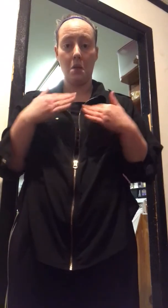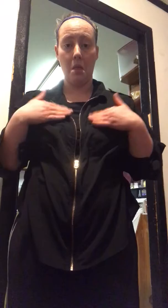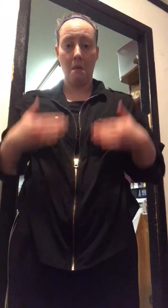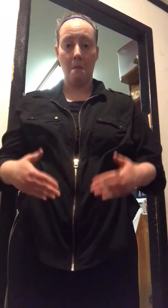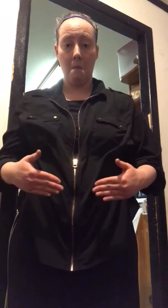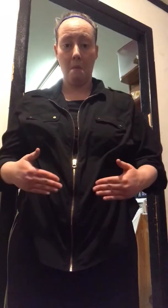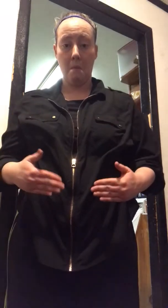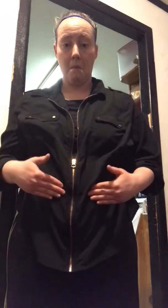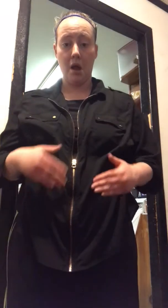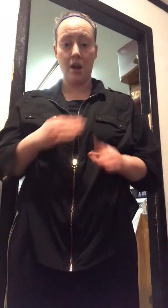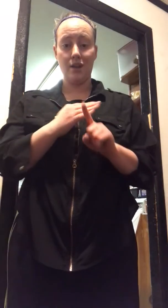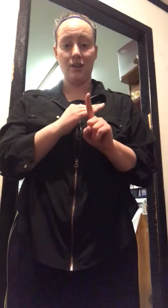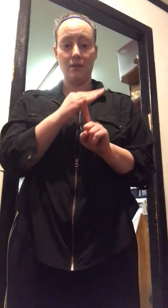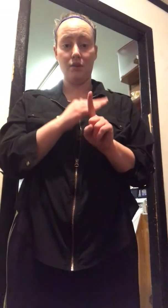temperature?